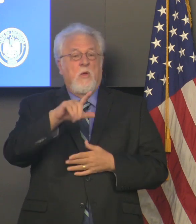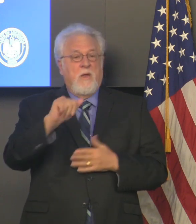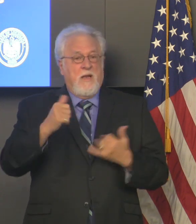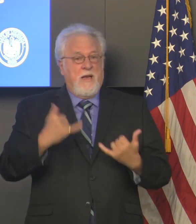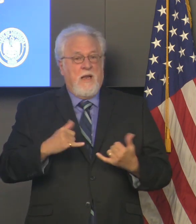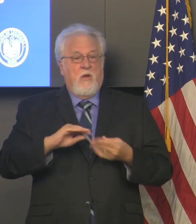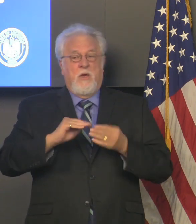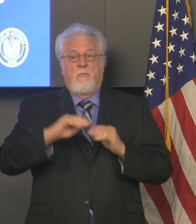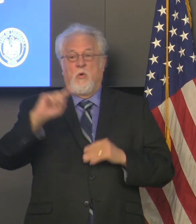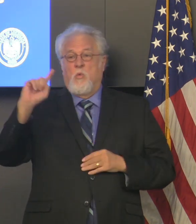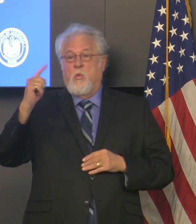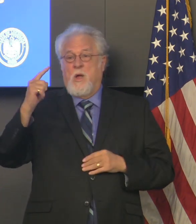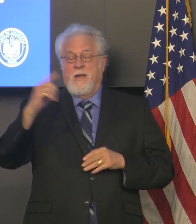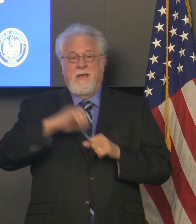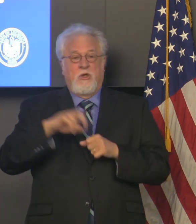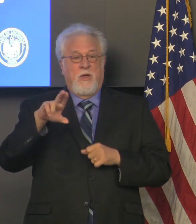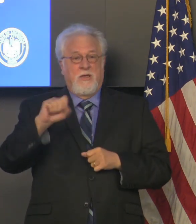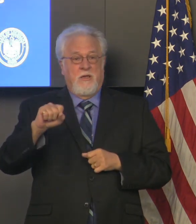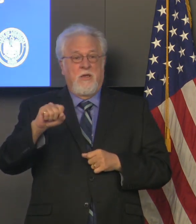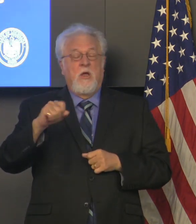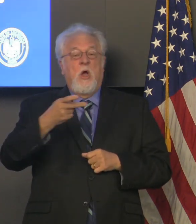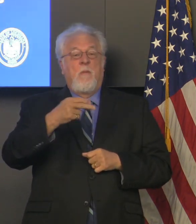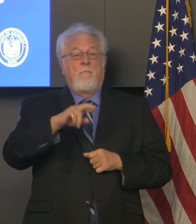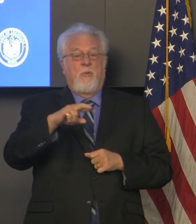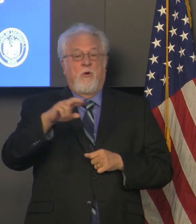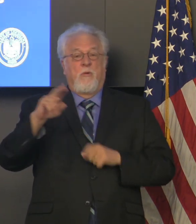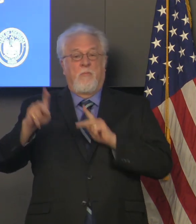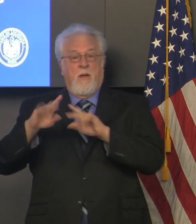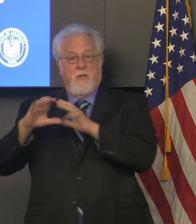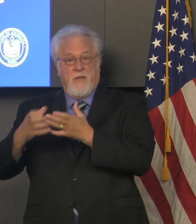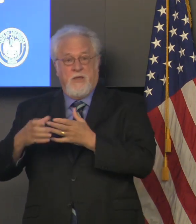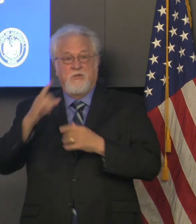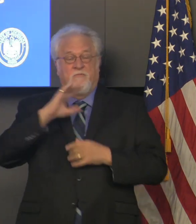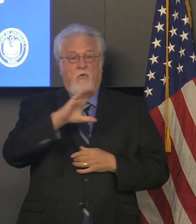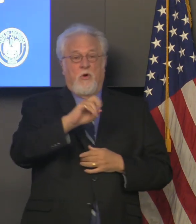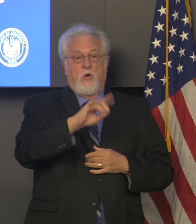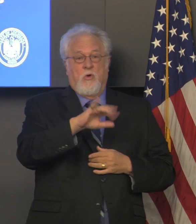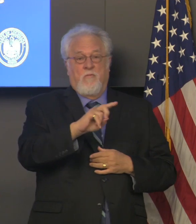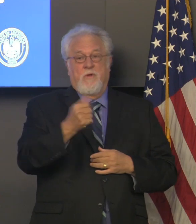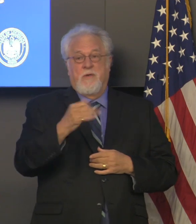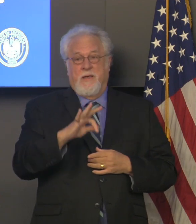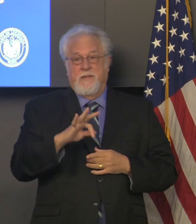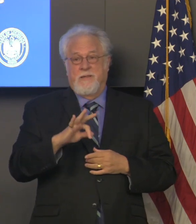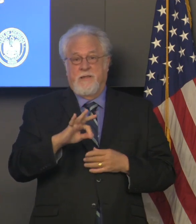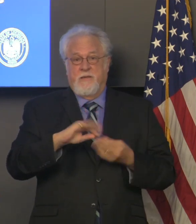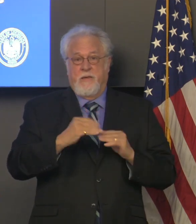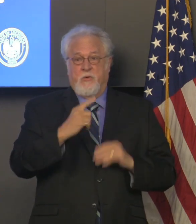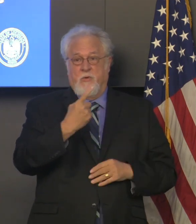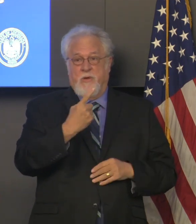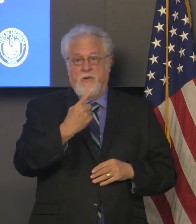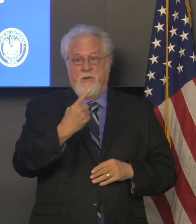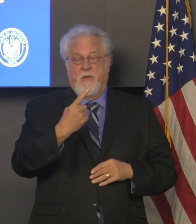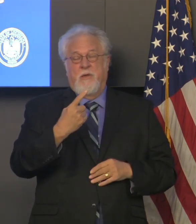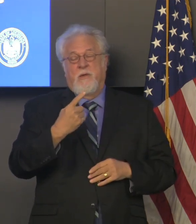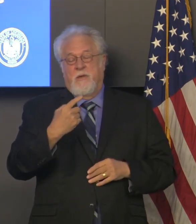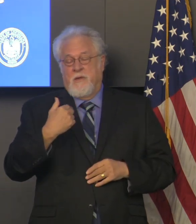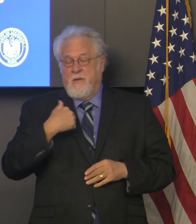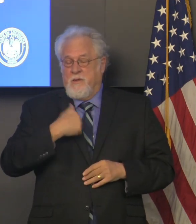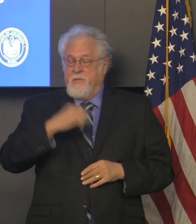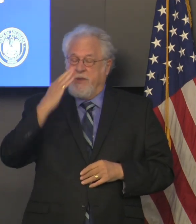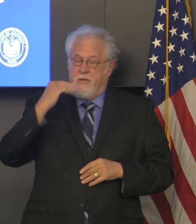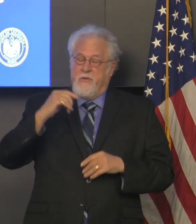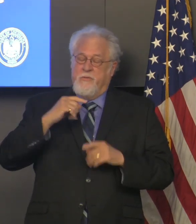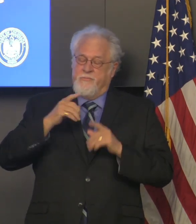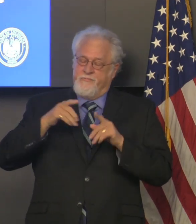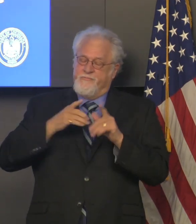now ranked number 1 in the United States per capita for cases of COVID-19. We knew we were on this trajectory over the